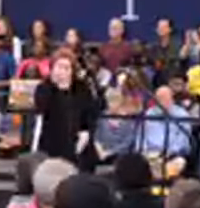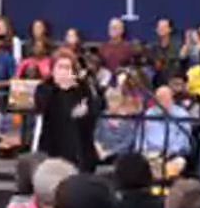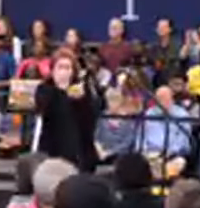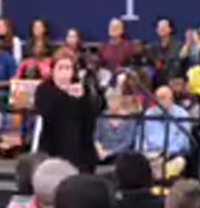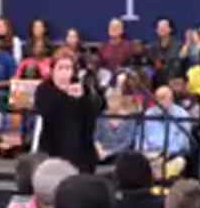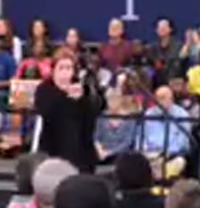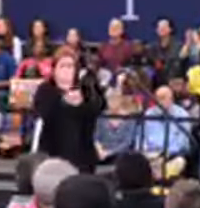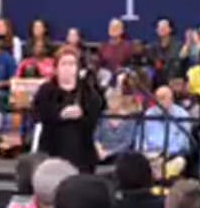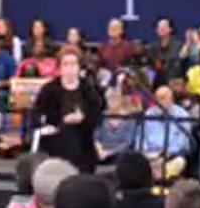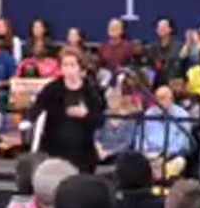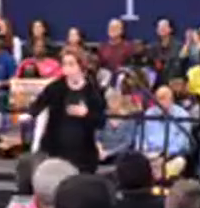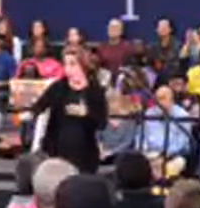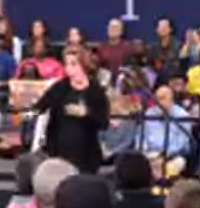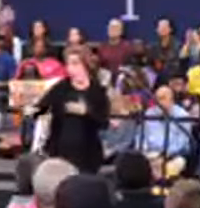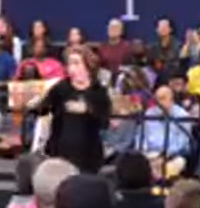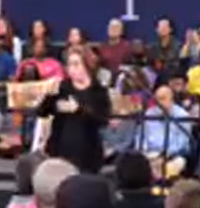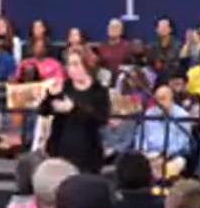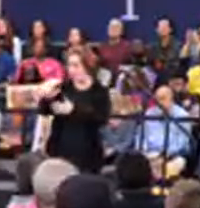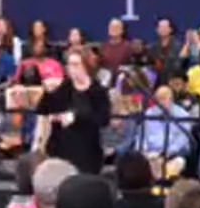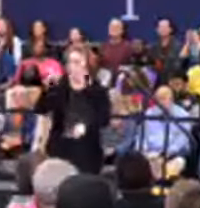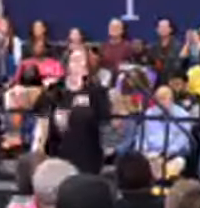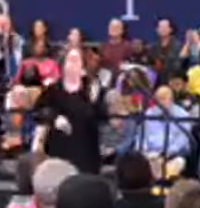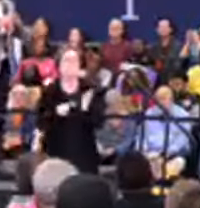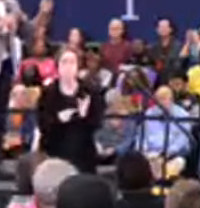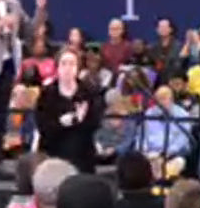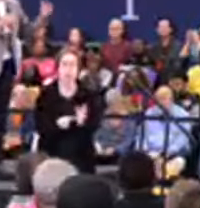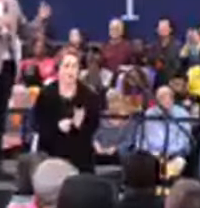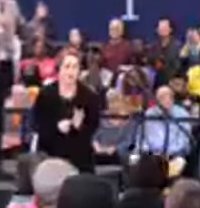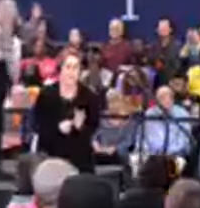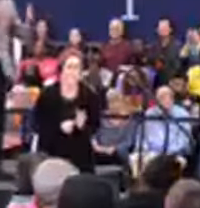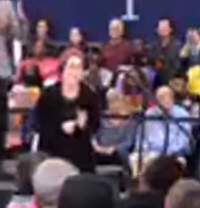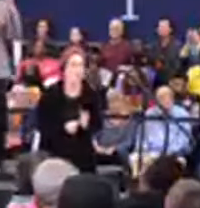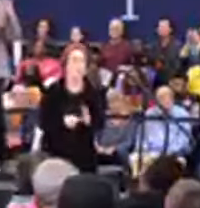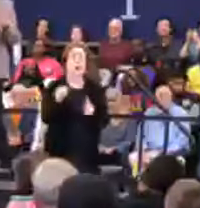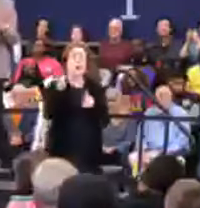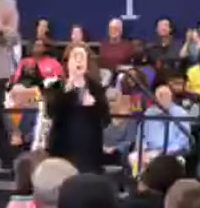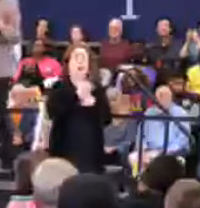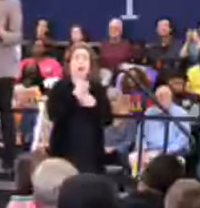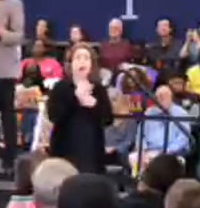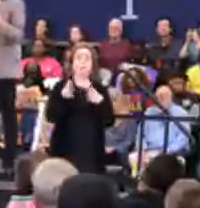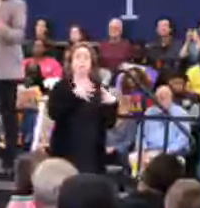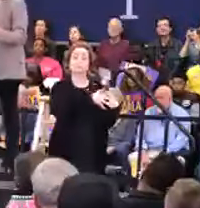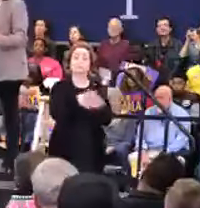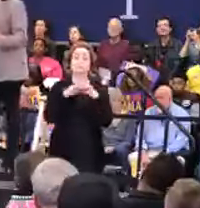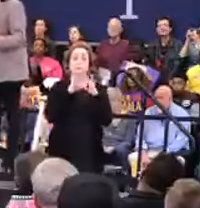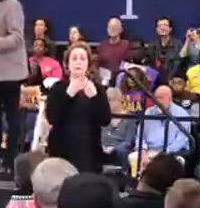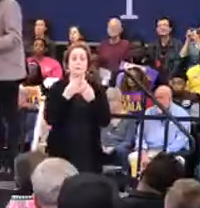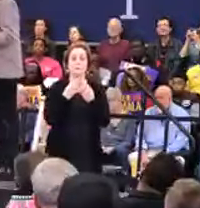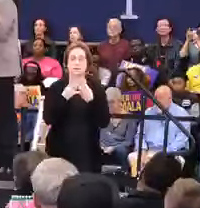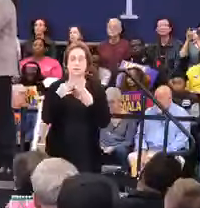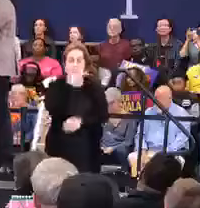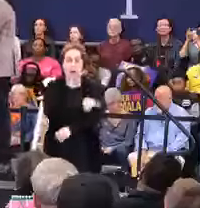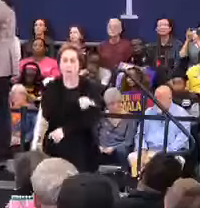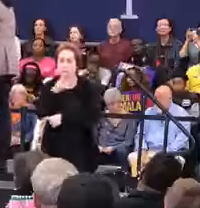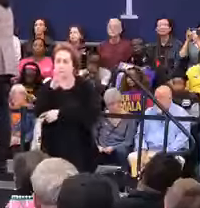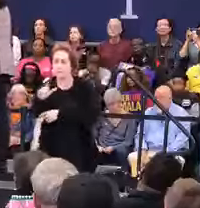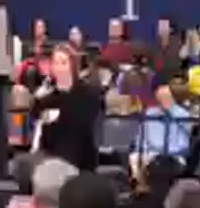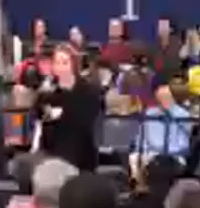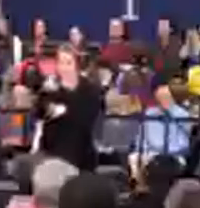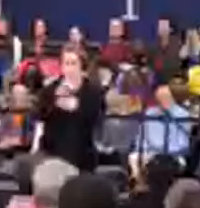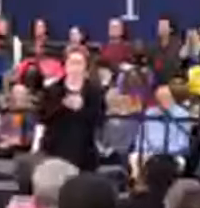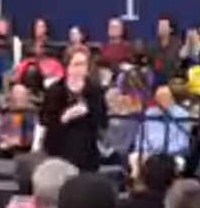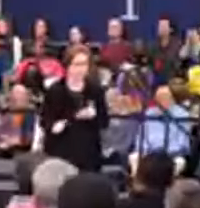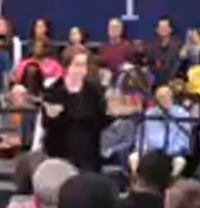$400 unexpected expense, or the average American family, when presented with a $500 hospital bill, is